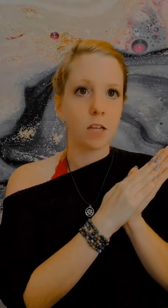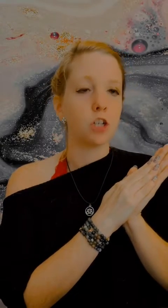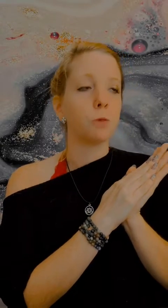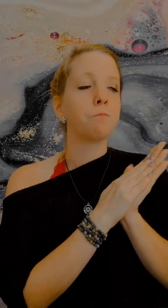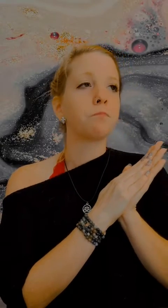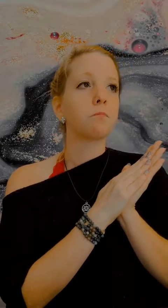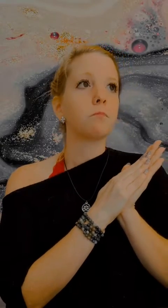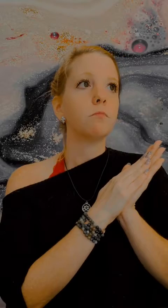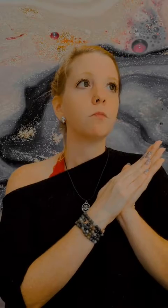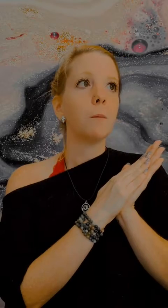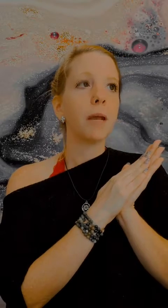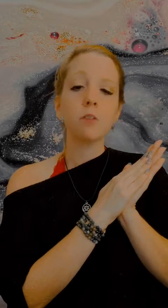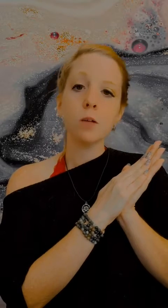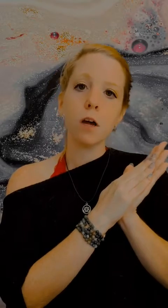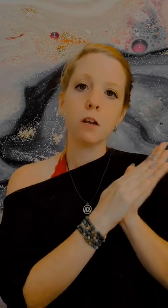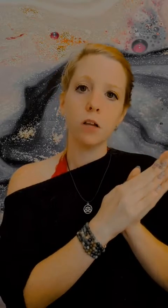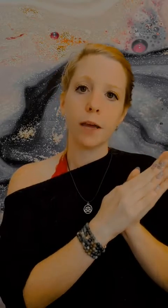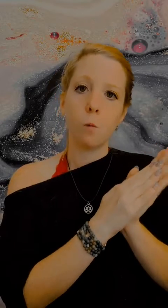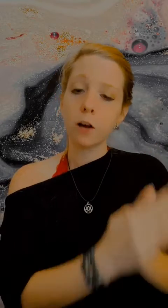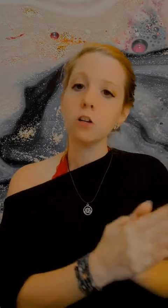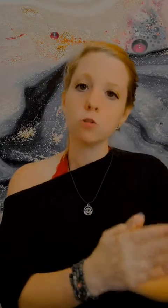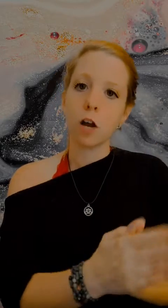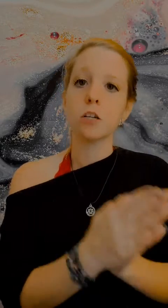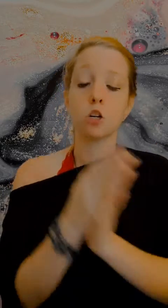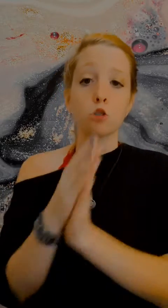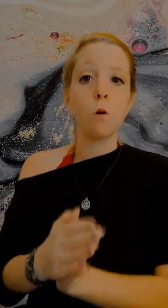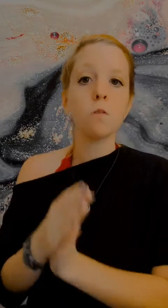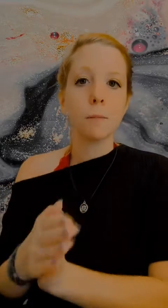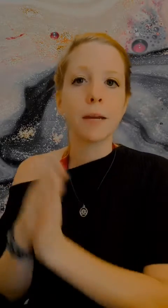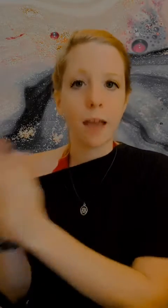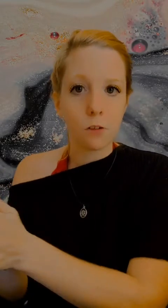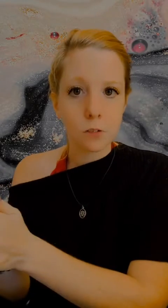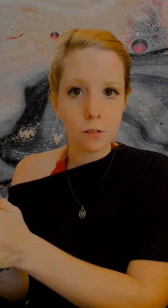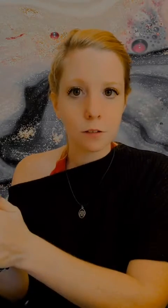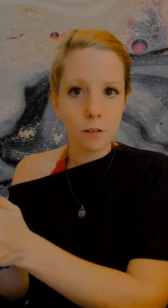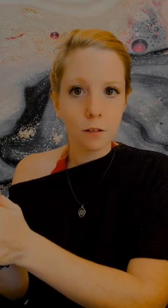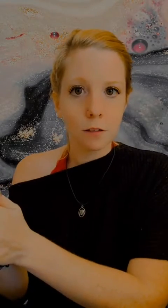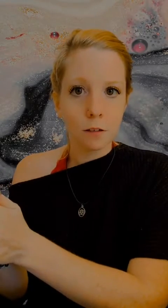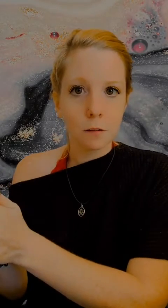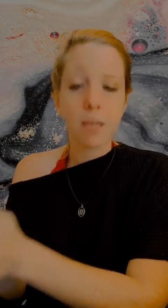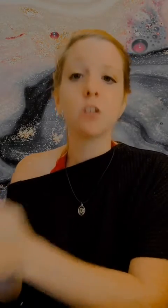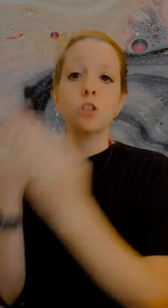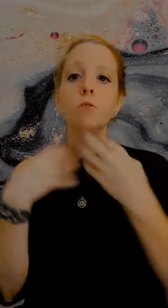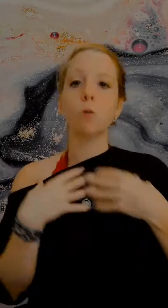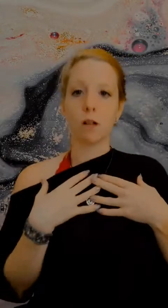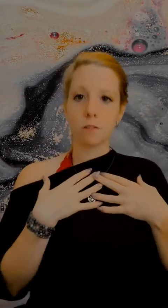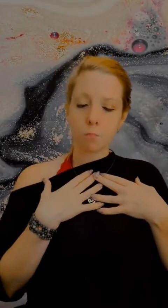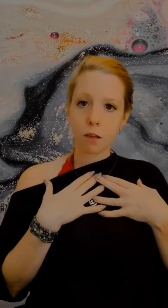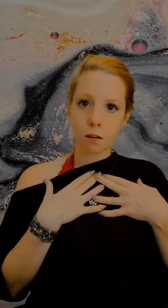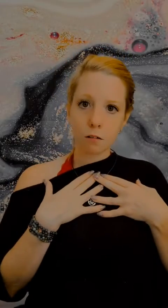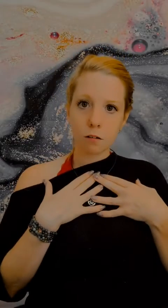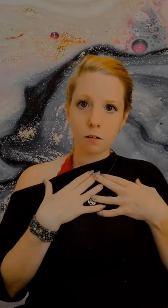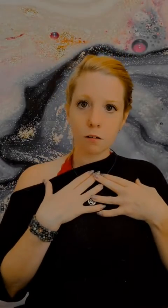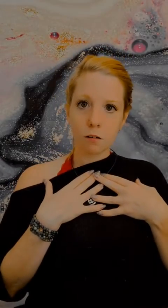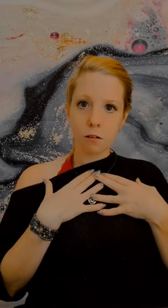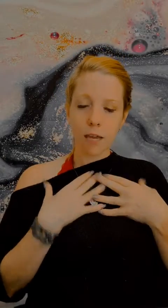issue. But I really want you to look at, where are you trying to control somebody else because you don't want something? It's